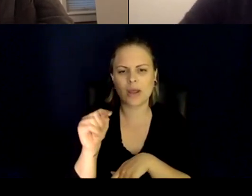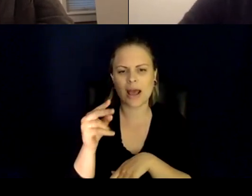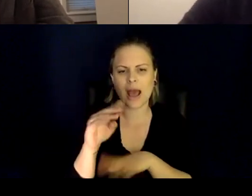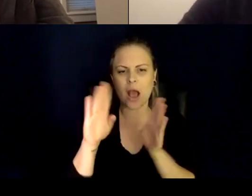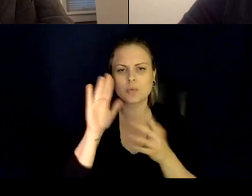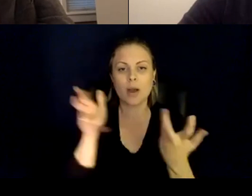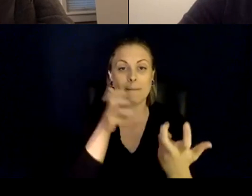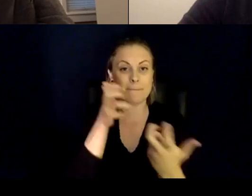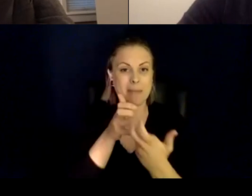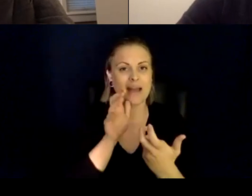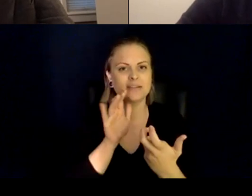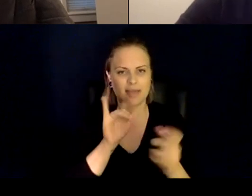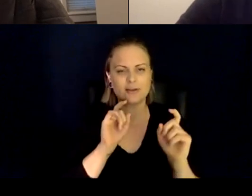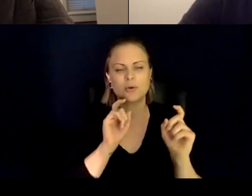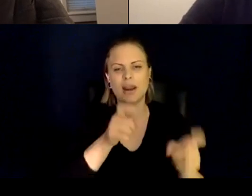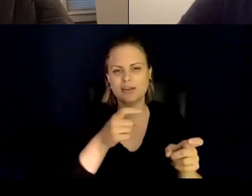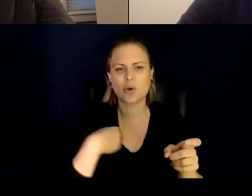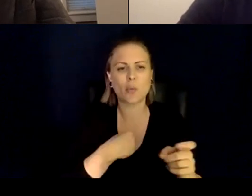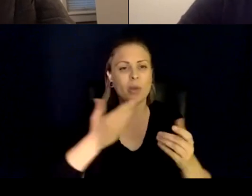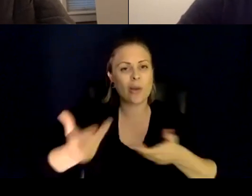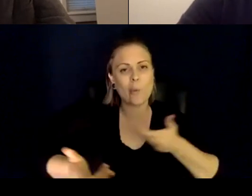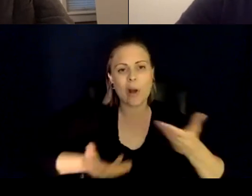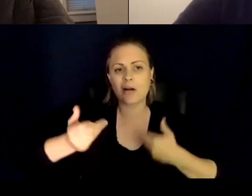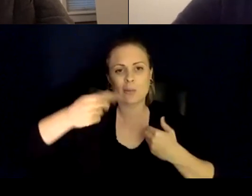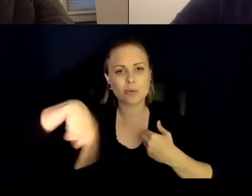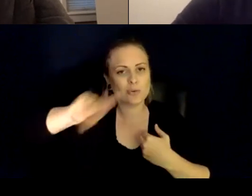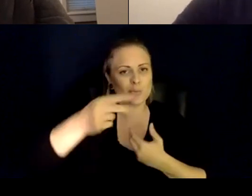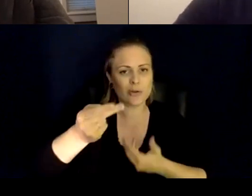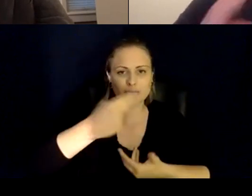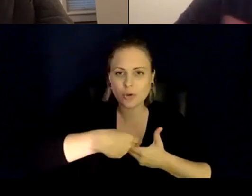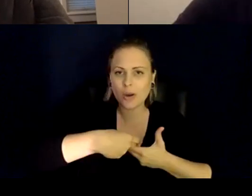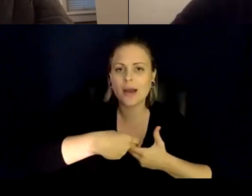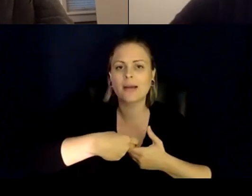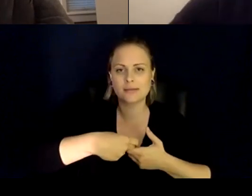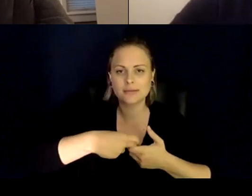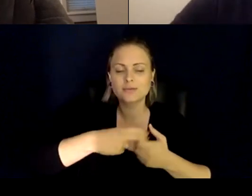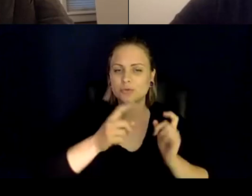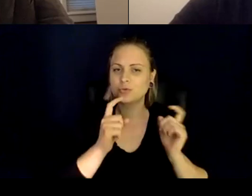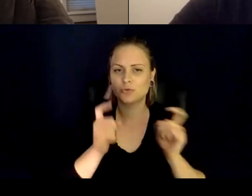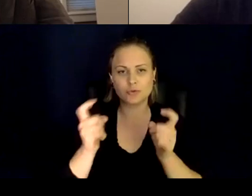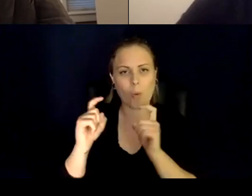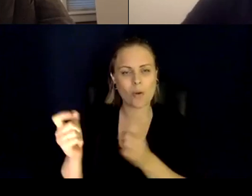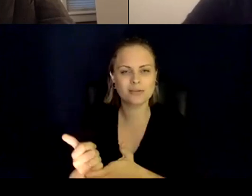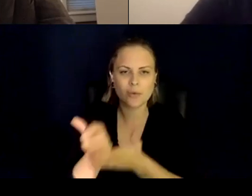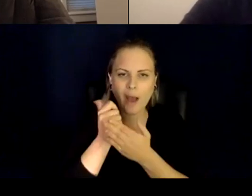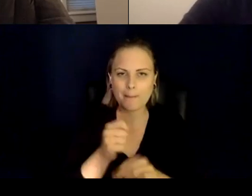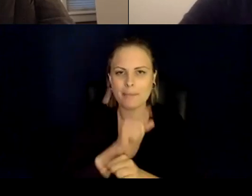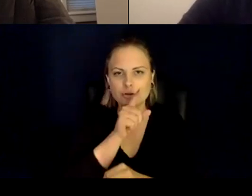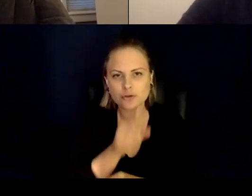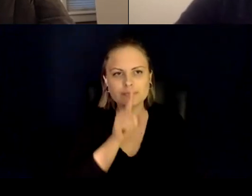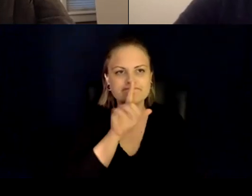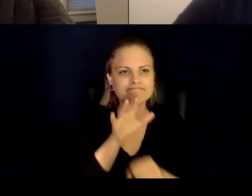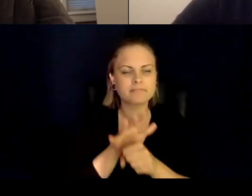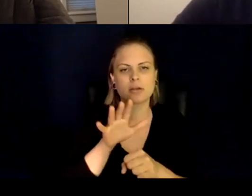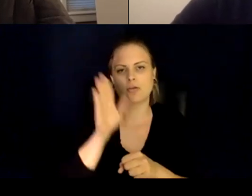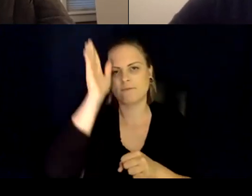donation, and we welcome you all to join us to donate to help ensure that future